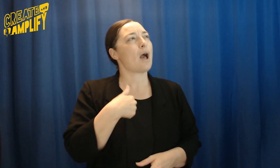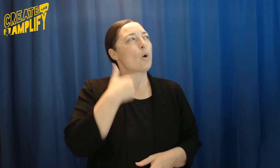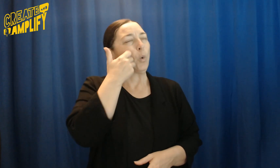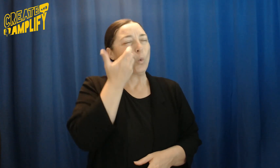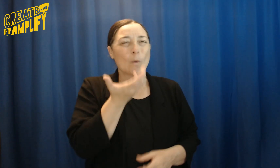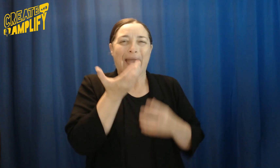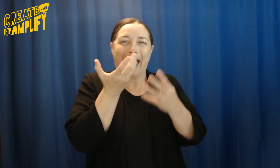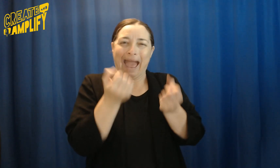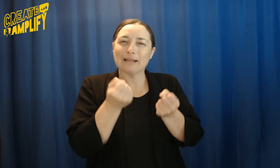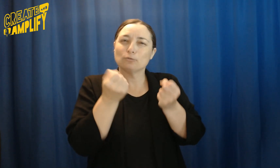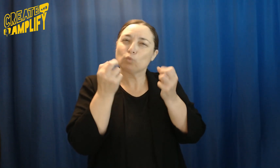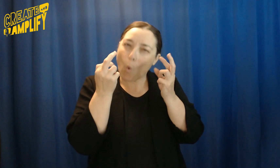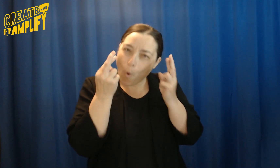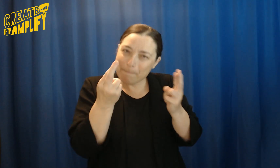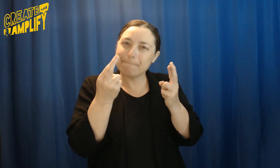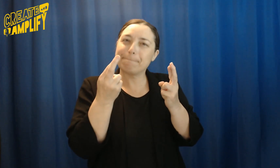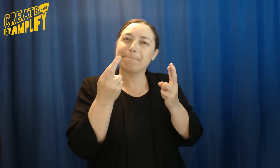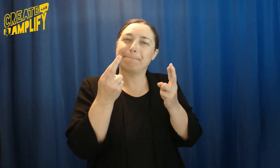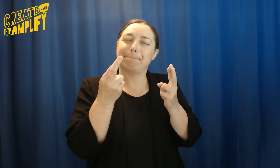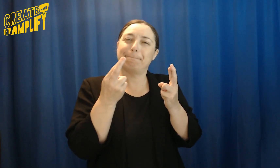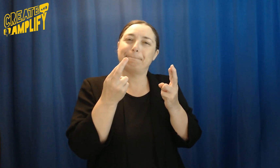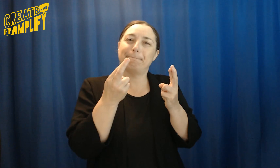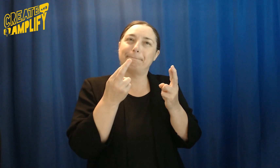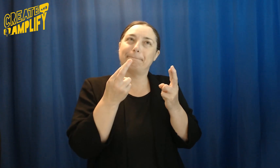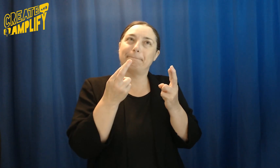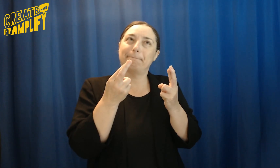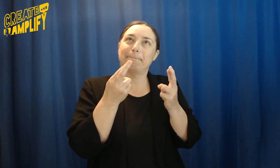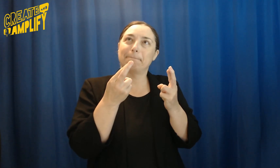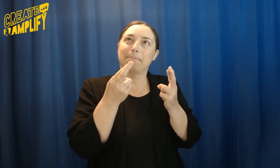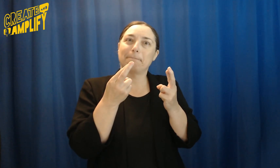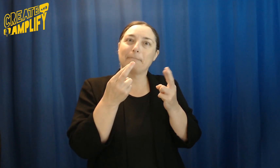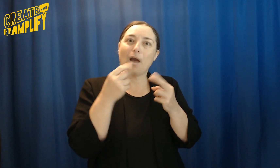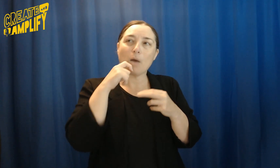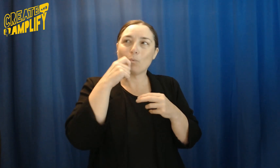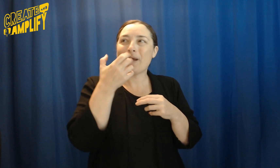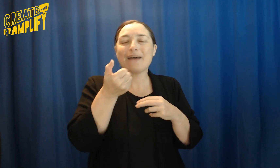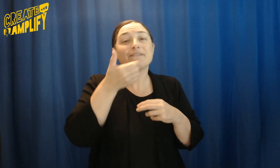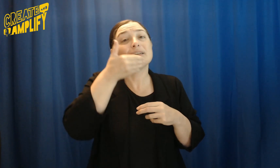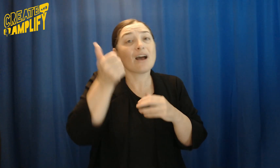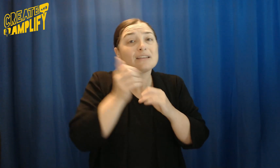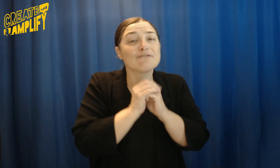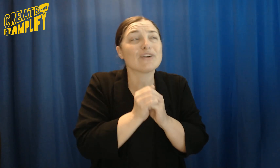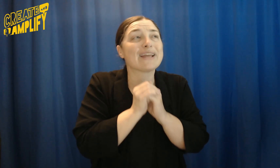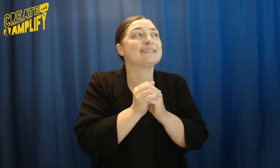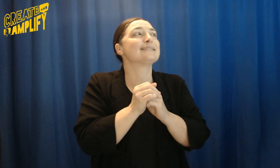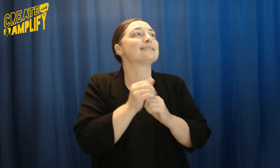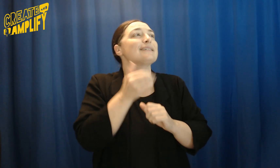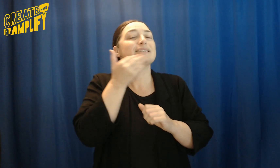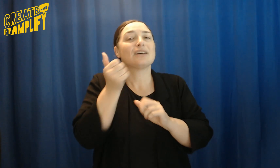thought that I'd have really nice friends and I'd have a beautiful family and I'd have a community that I belonged